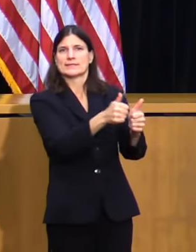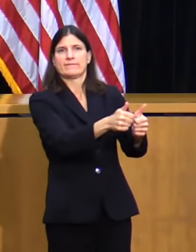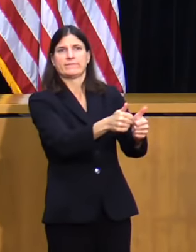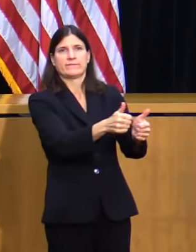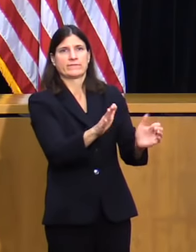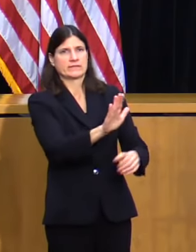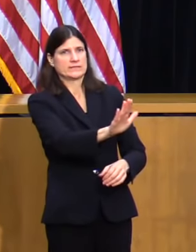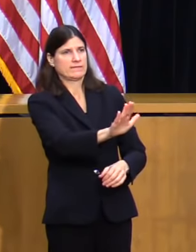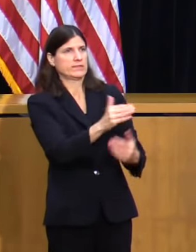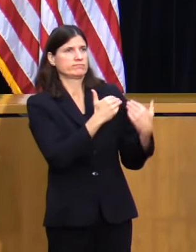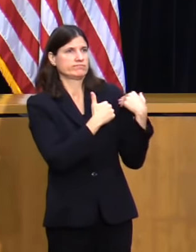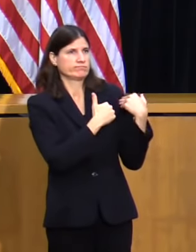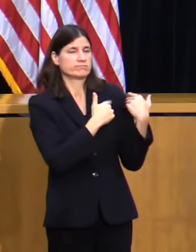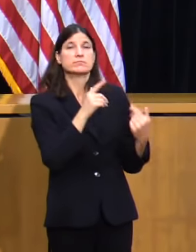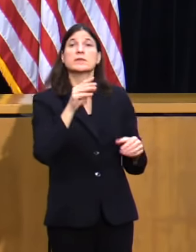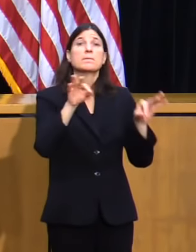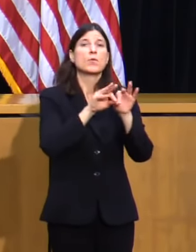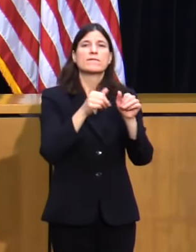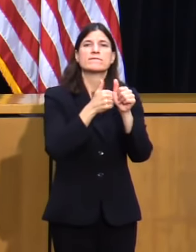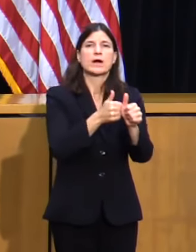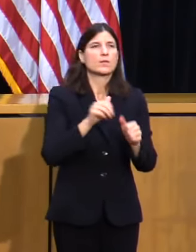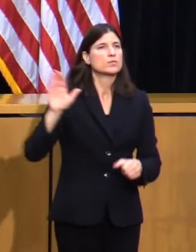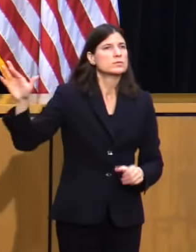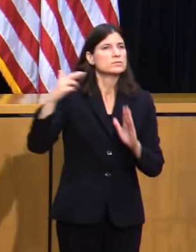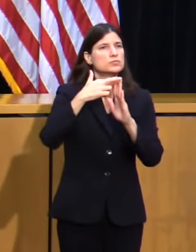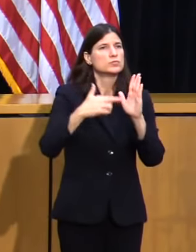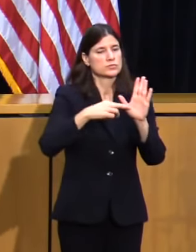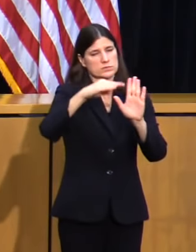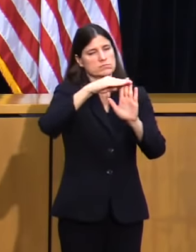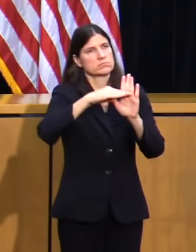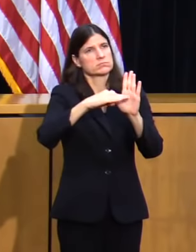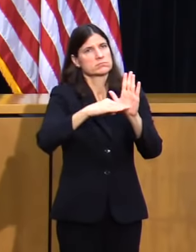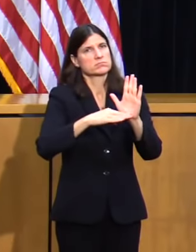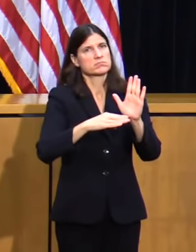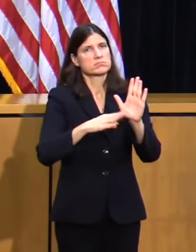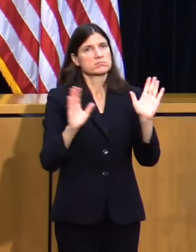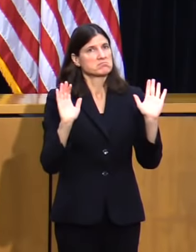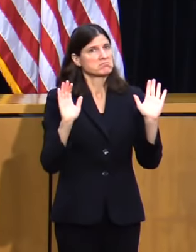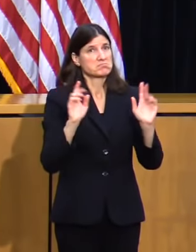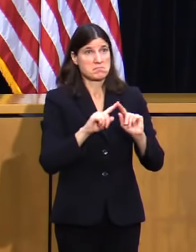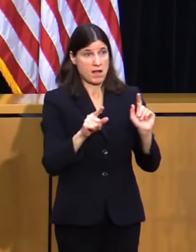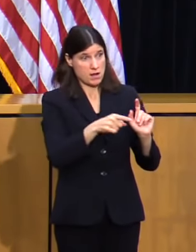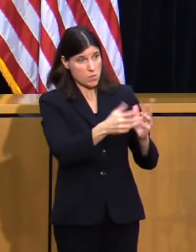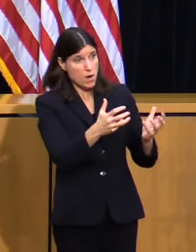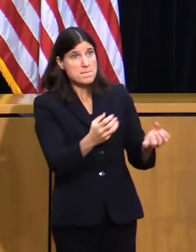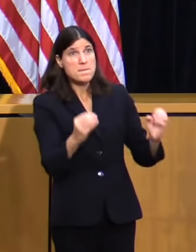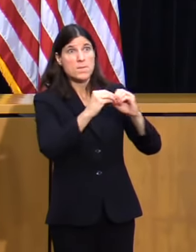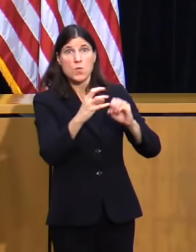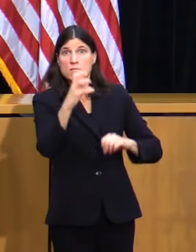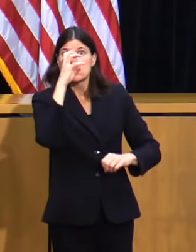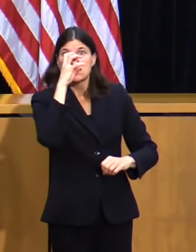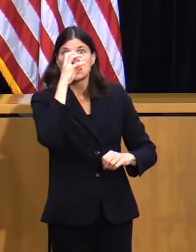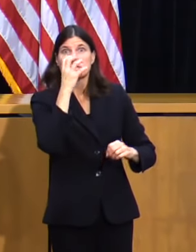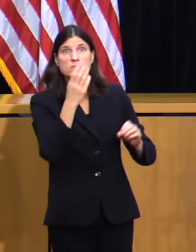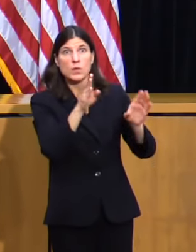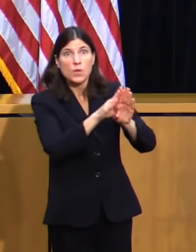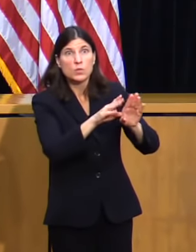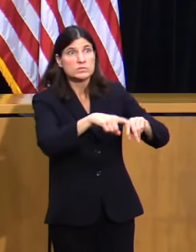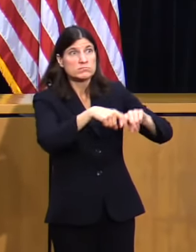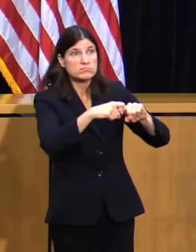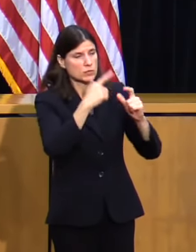locals believe that they have a problem they need to solve in their community by being more aggressive than we are, then they should go ahead and do